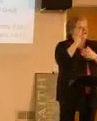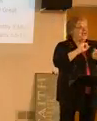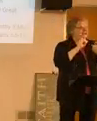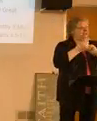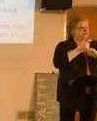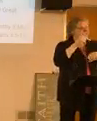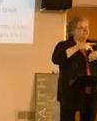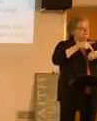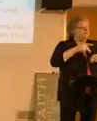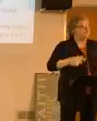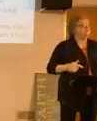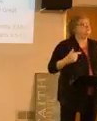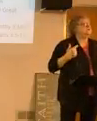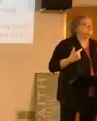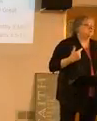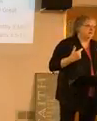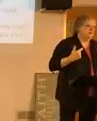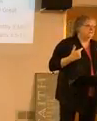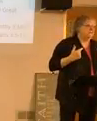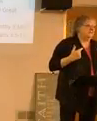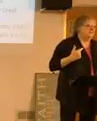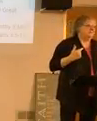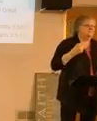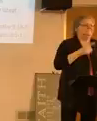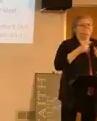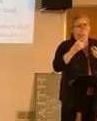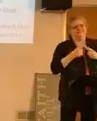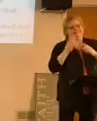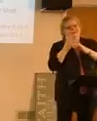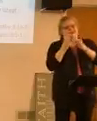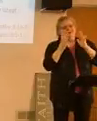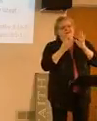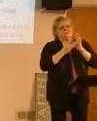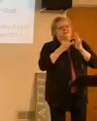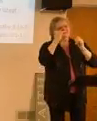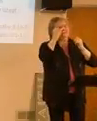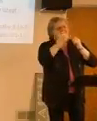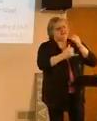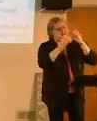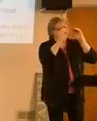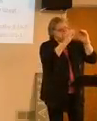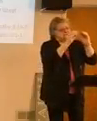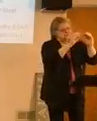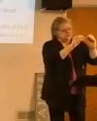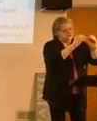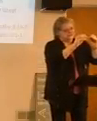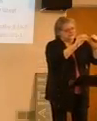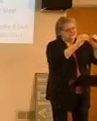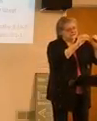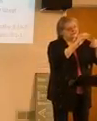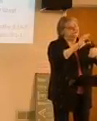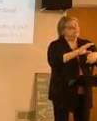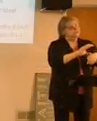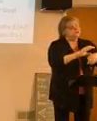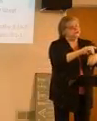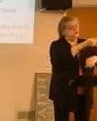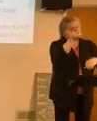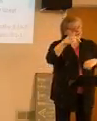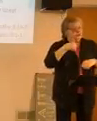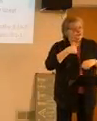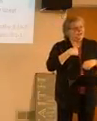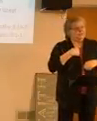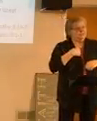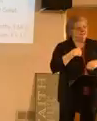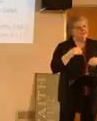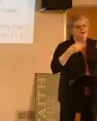changed Peter's life. Then Jesus gave his final instructions to the church, you and I, through